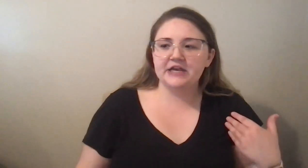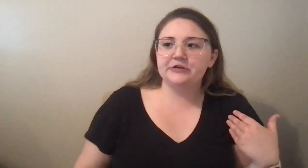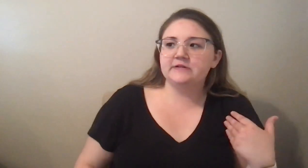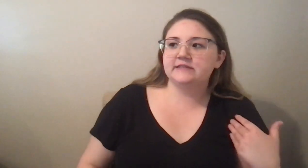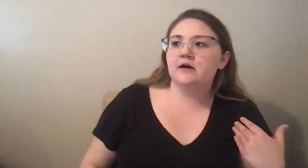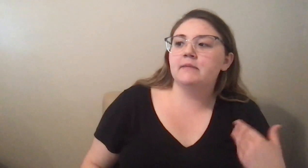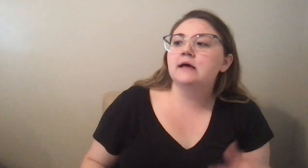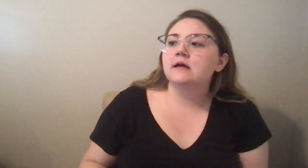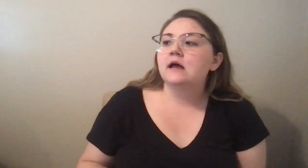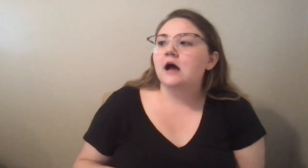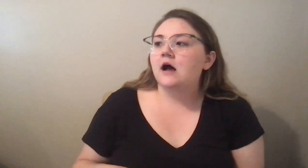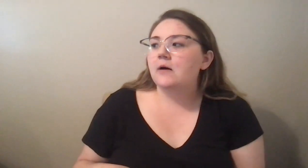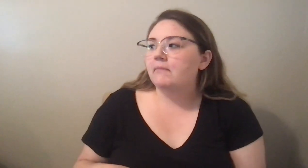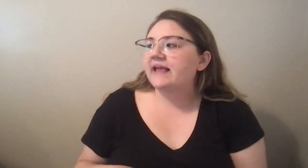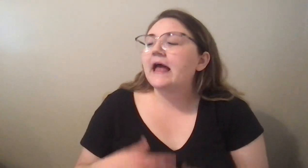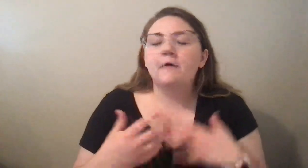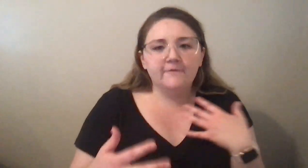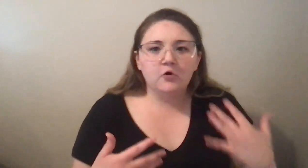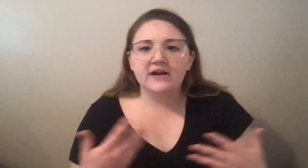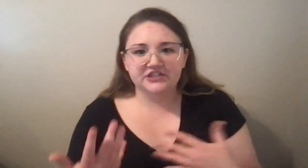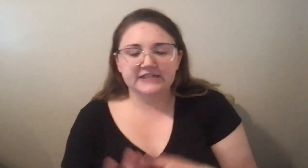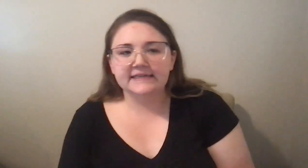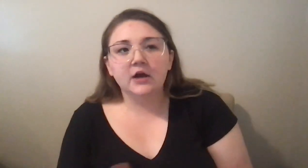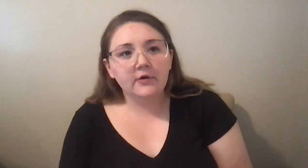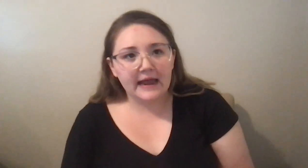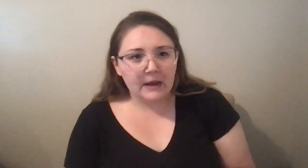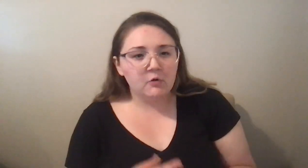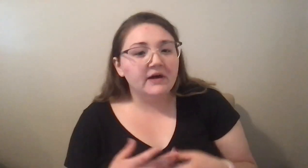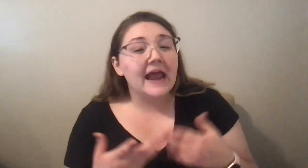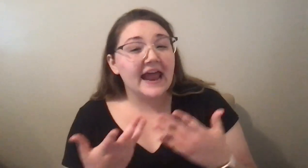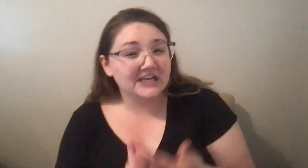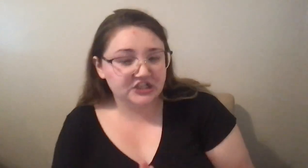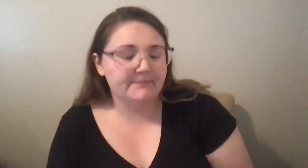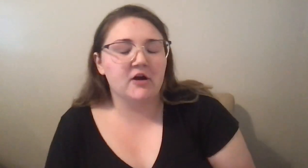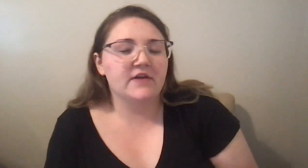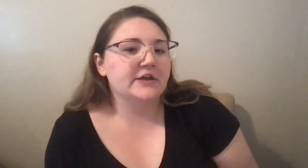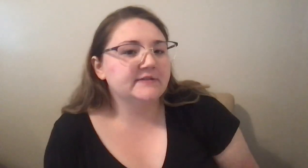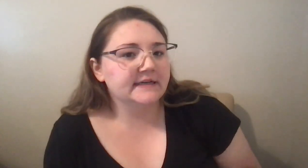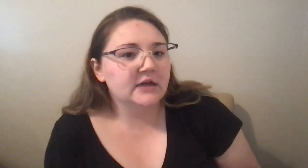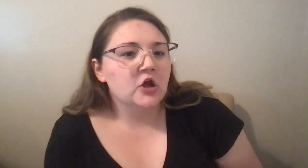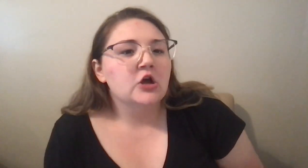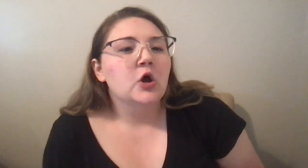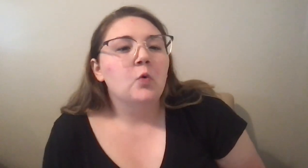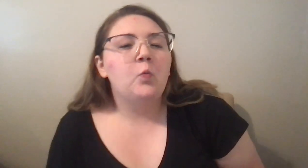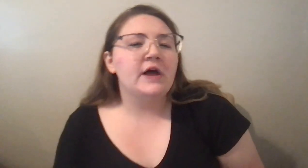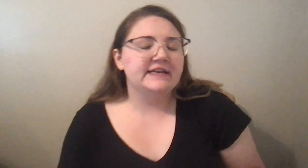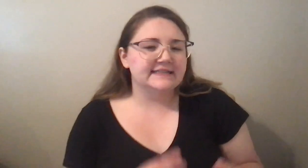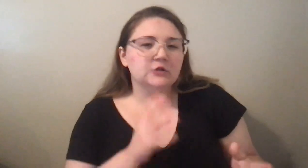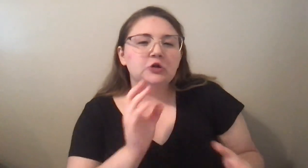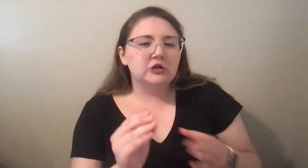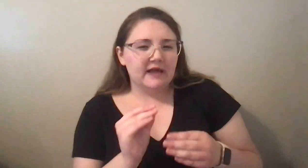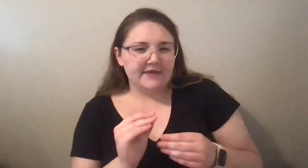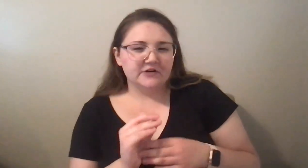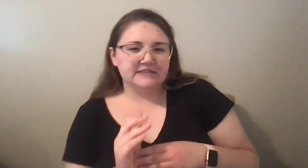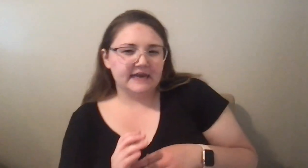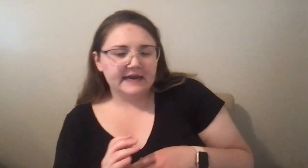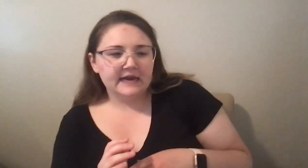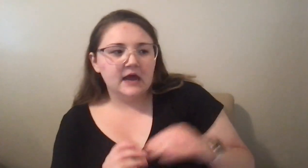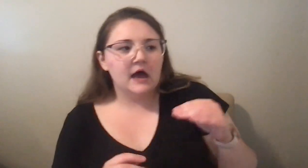sign, I kind of do some helpful questions like, okay, well, what handshake are they using? What does it look like they're